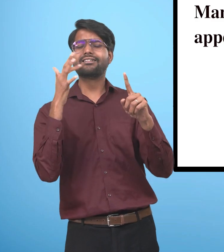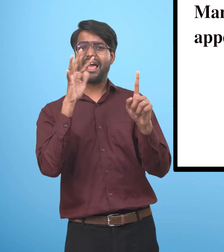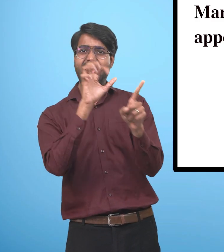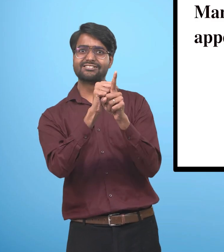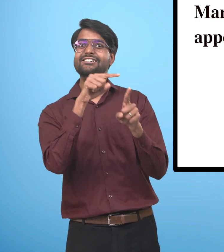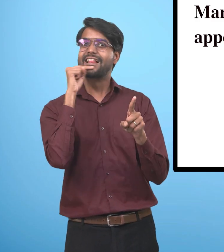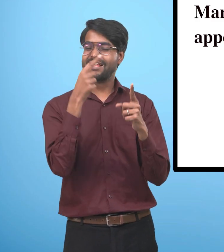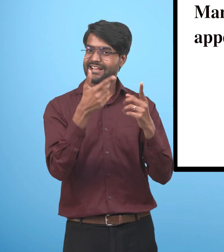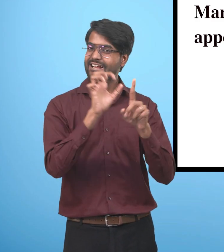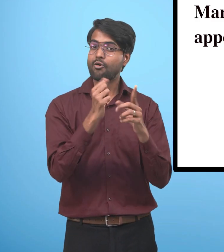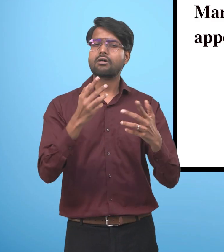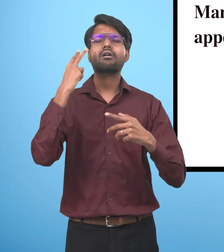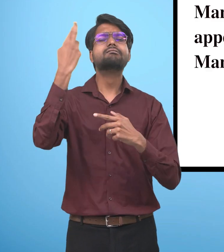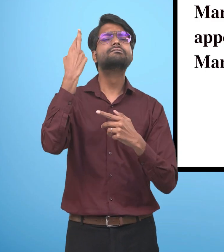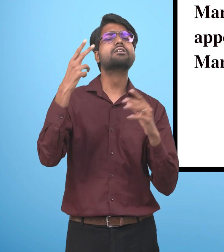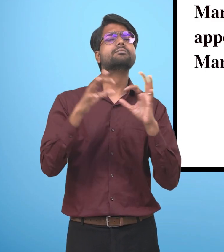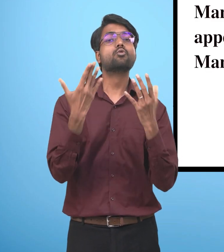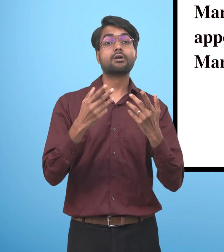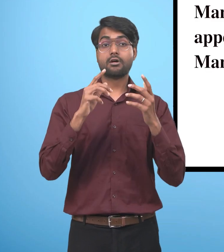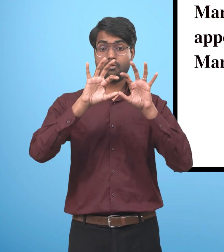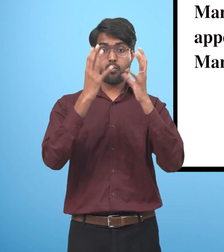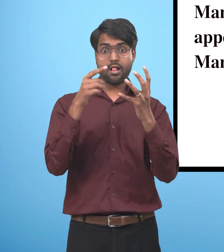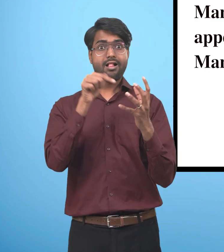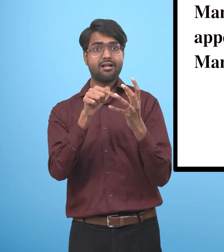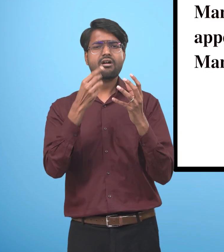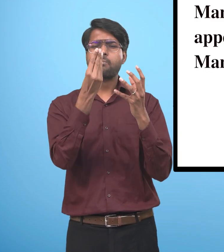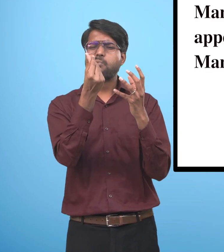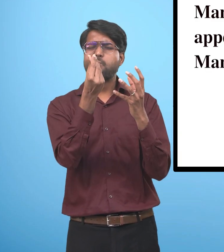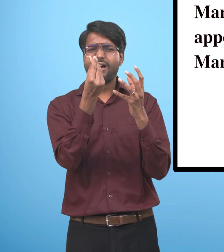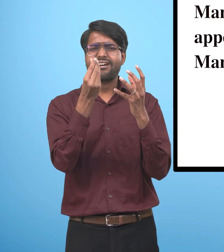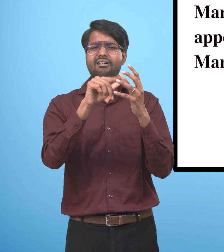This is because the soil on Mars is reddish in color.